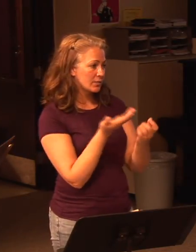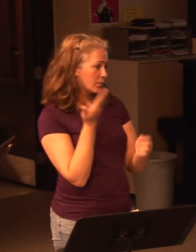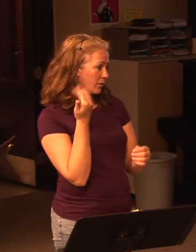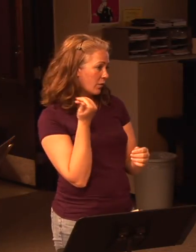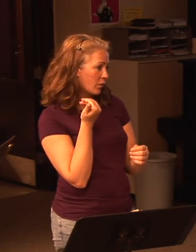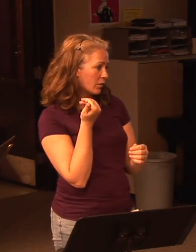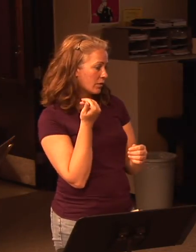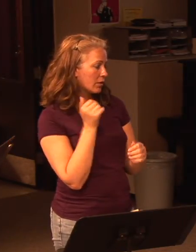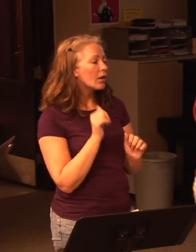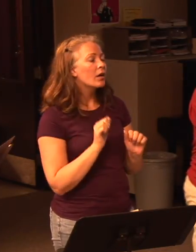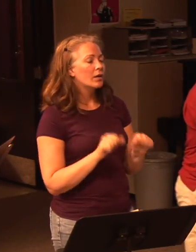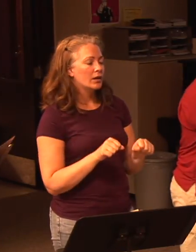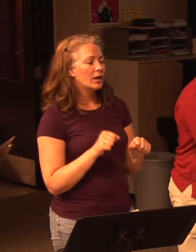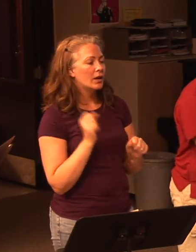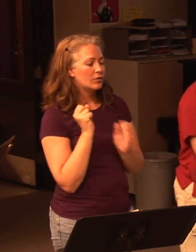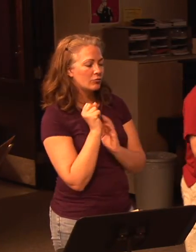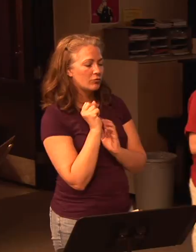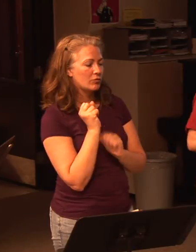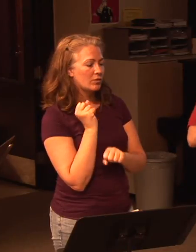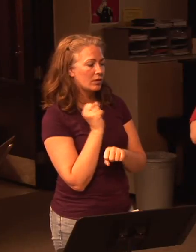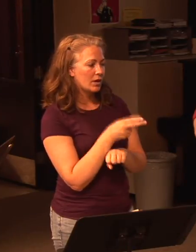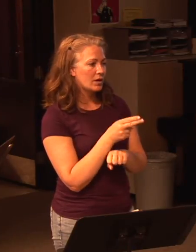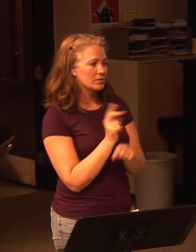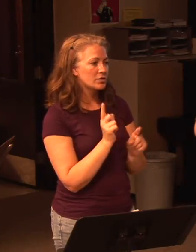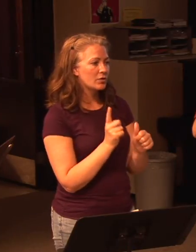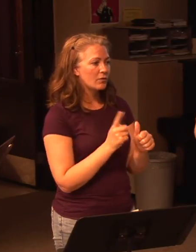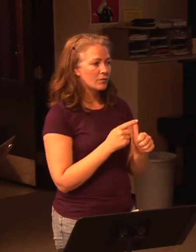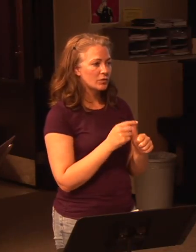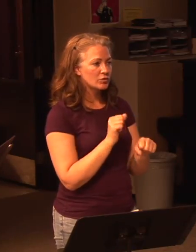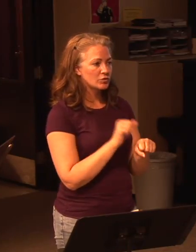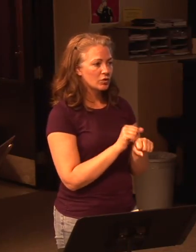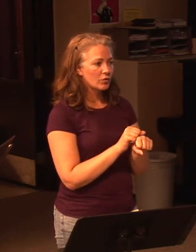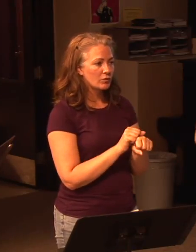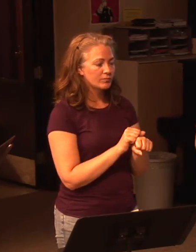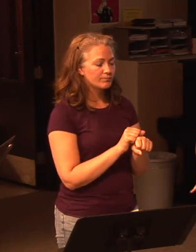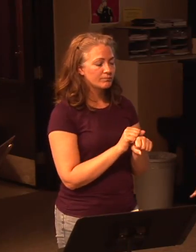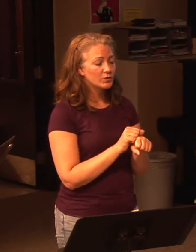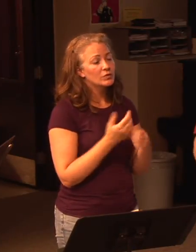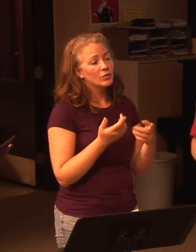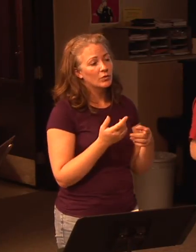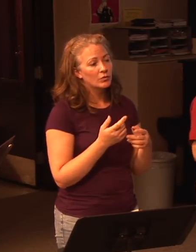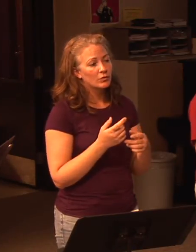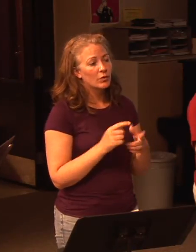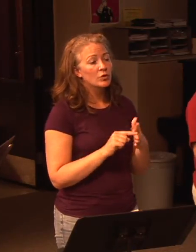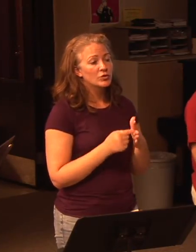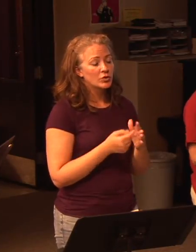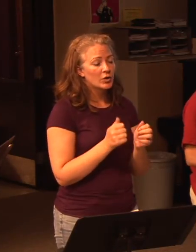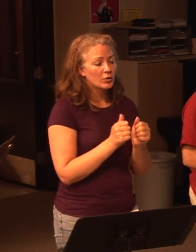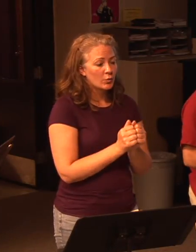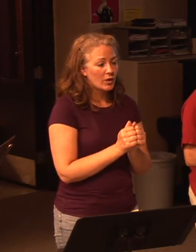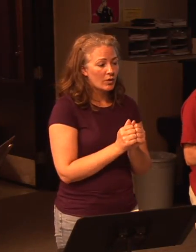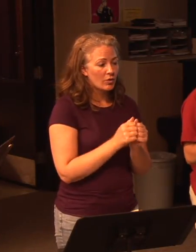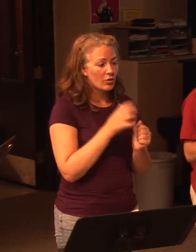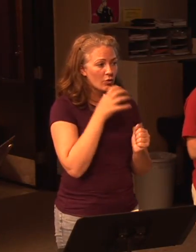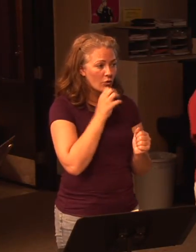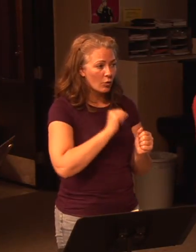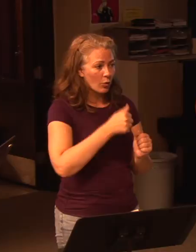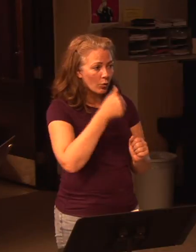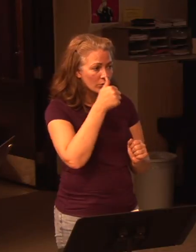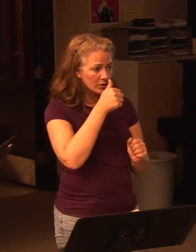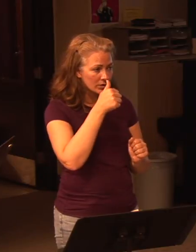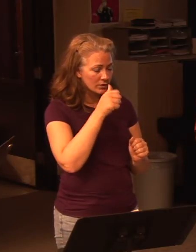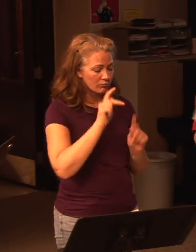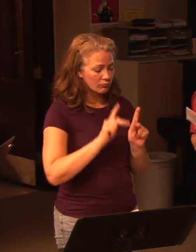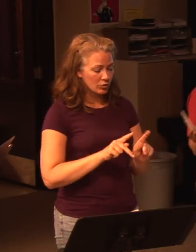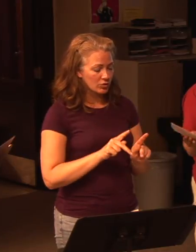And there's this great line actually in the story in the Bible where it says, starting with the oldest, they dropped their stones. So they're gone, he says,